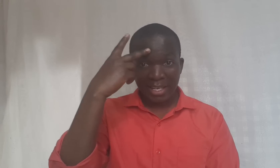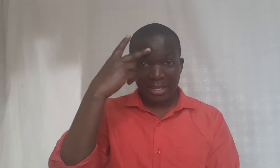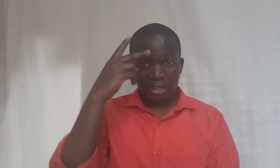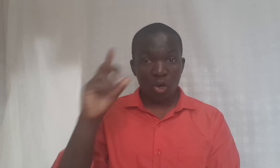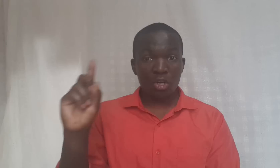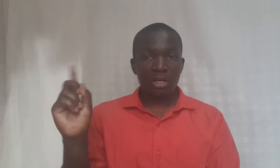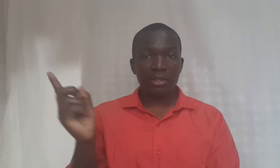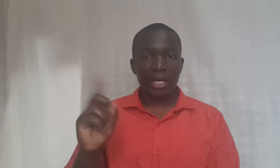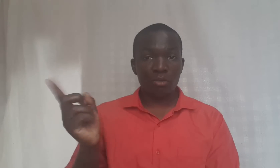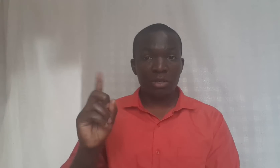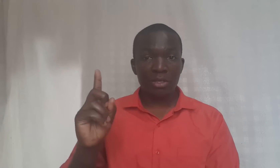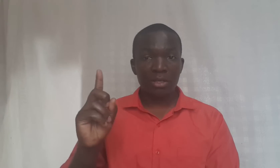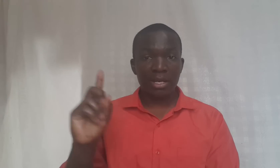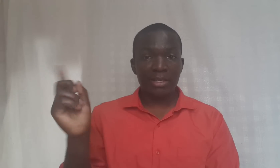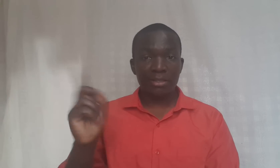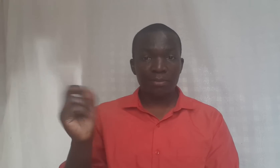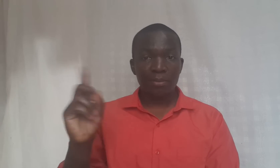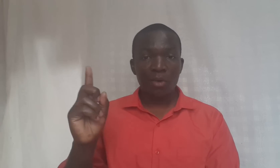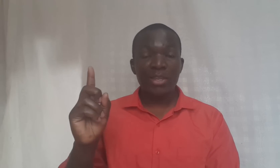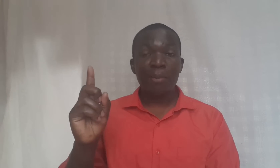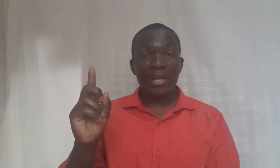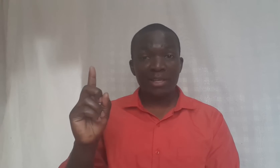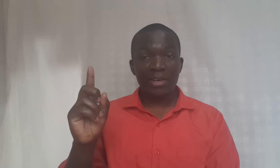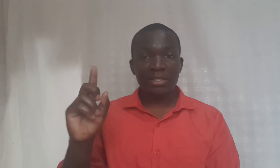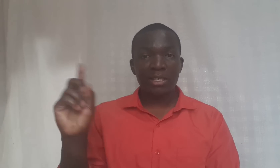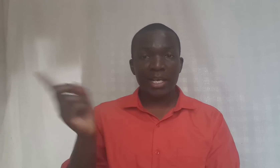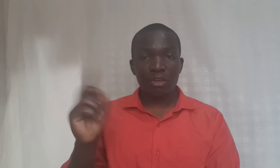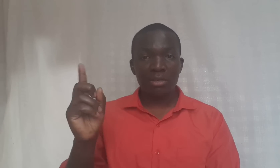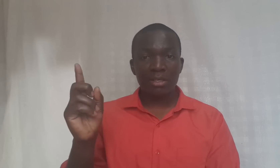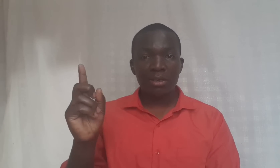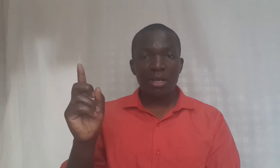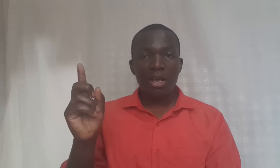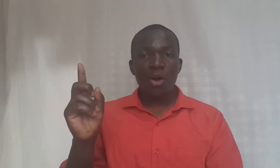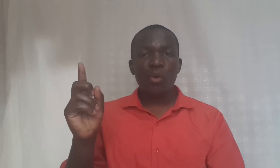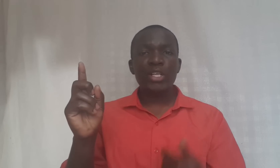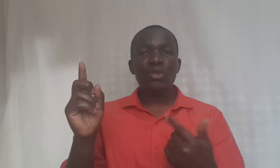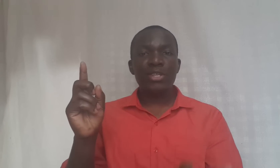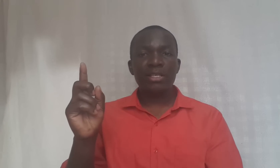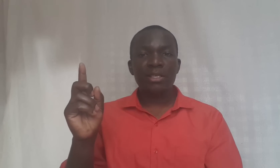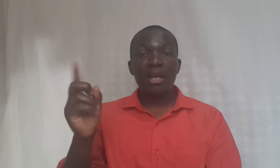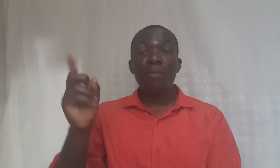like this or Nairobi like this. With a plain face, Nairobi. When you do this,